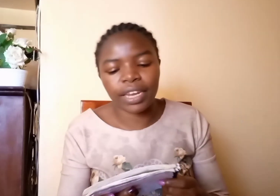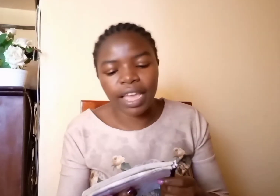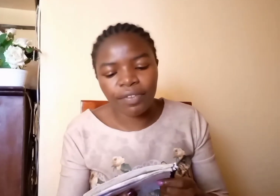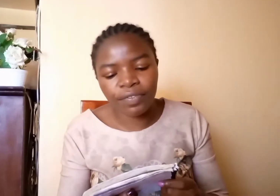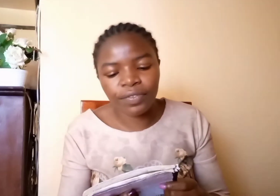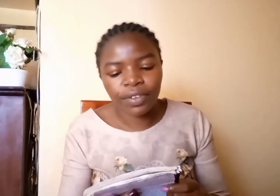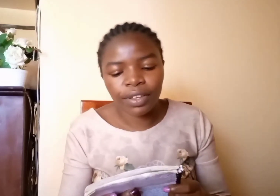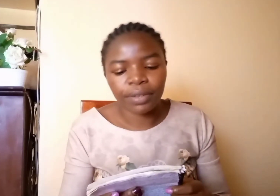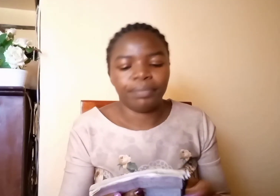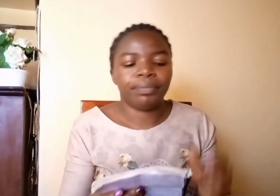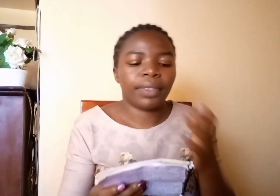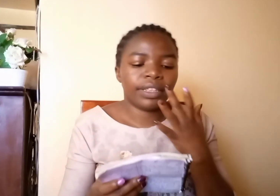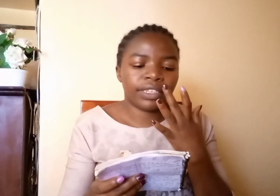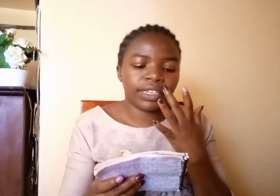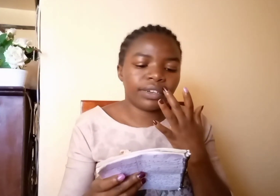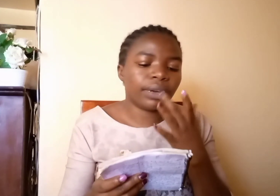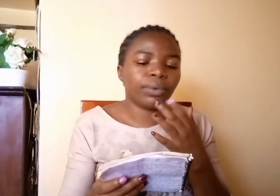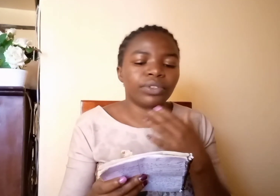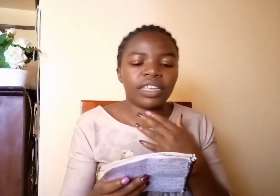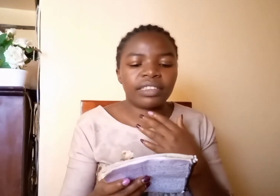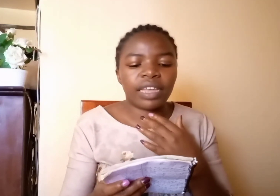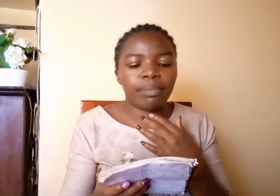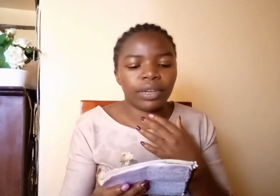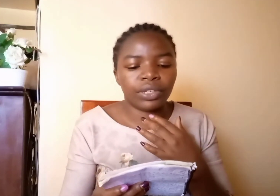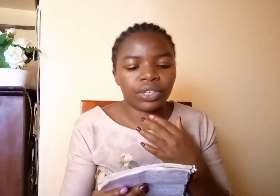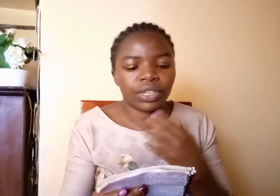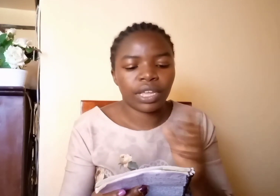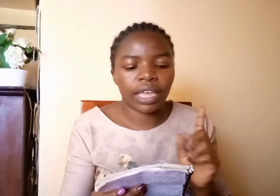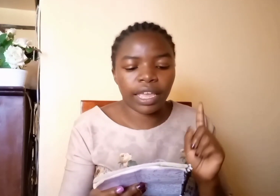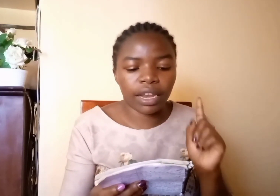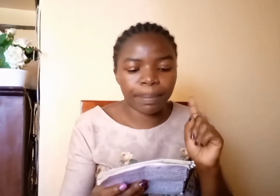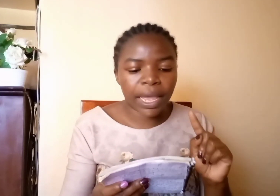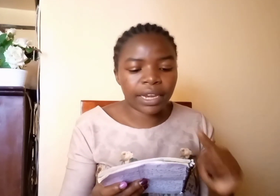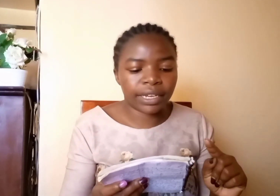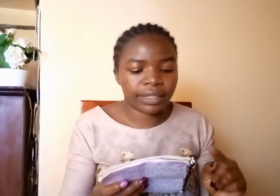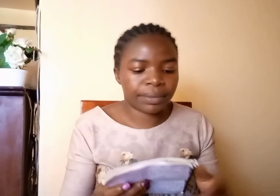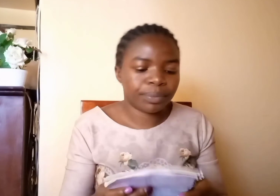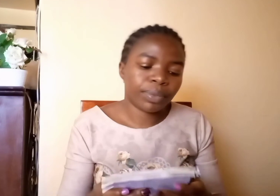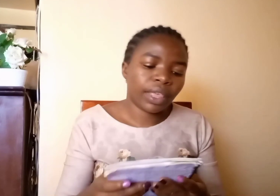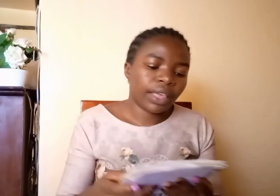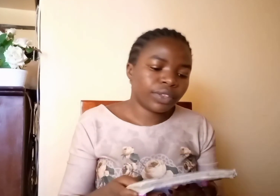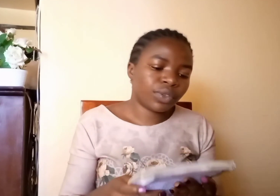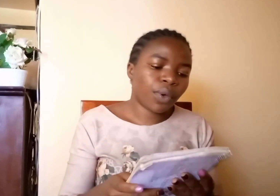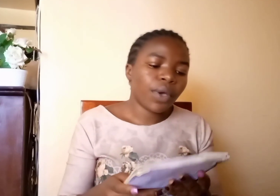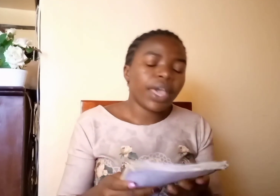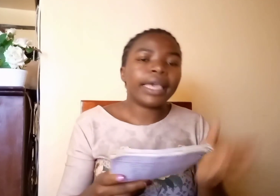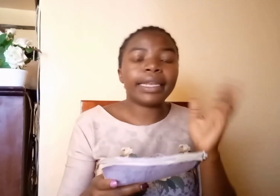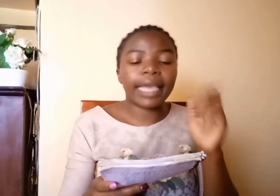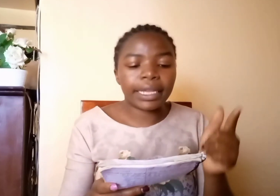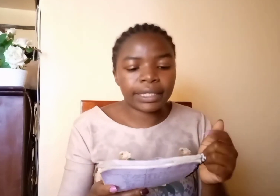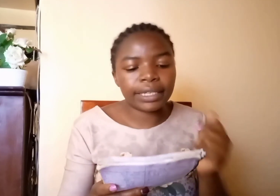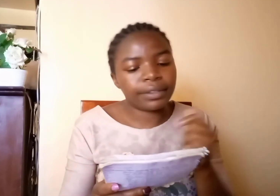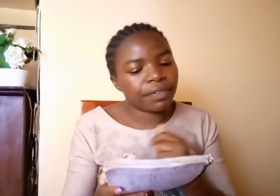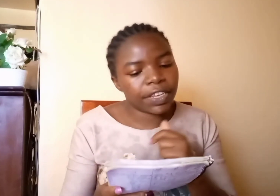deaf children was established in Paris. So in